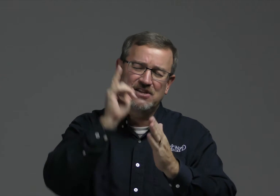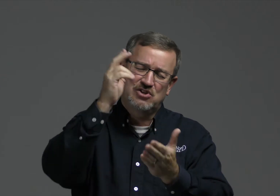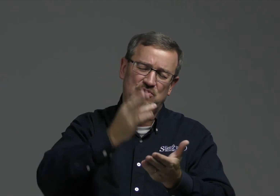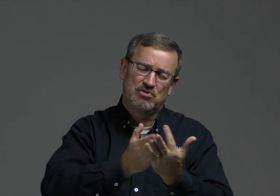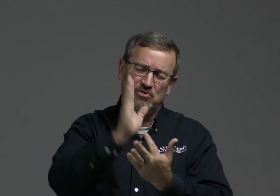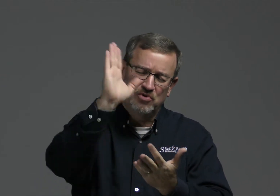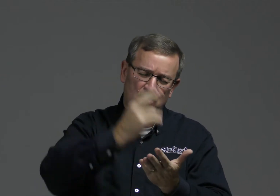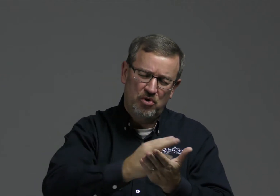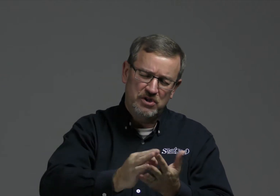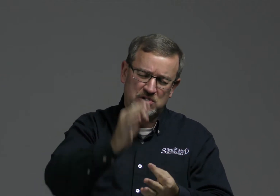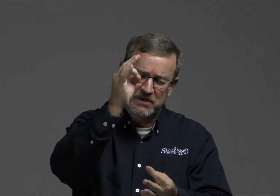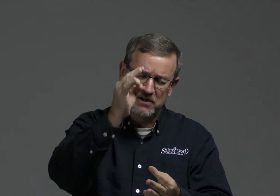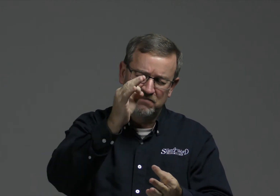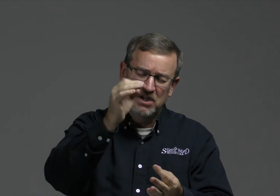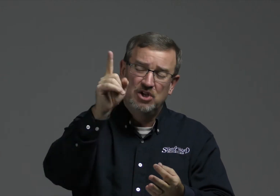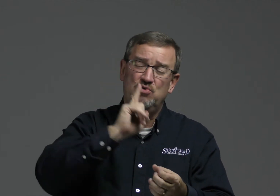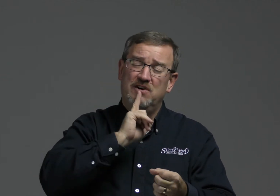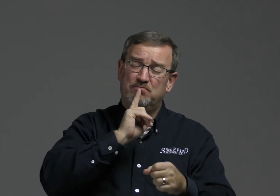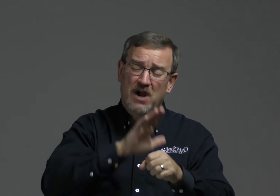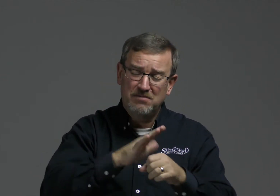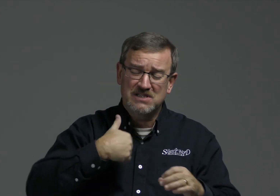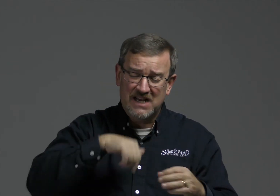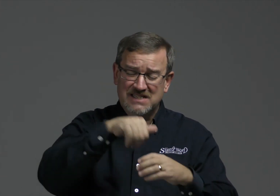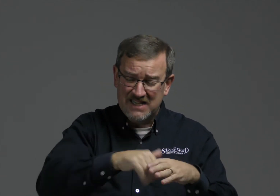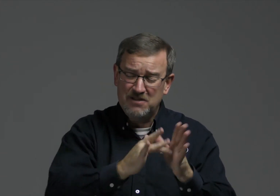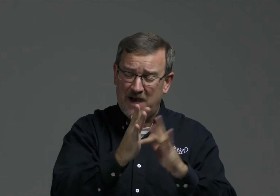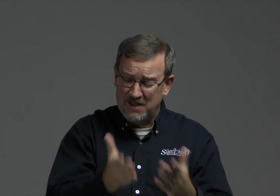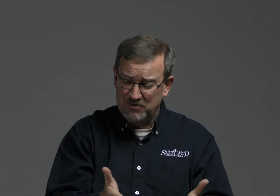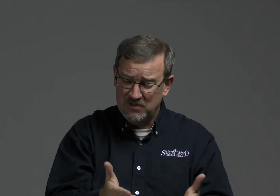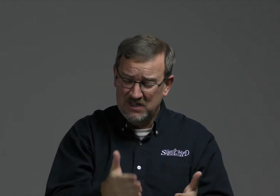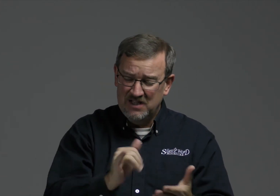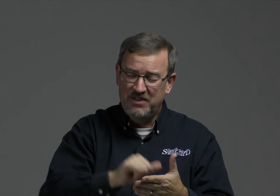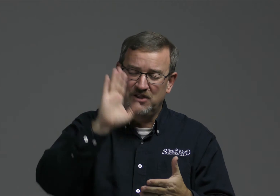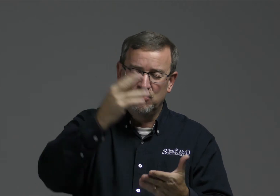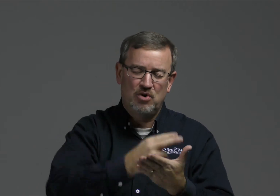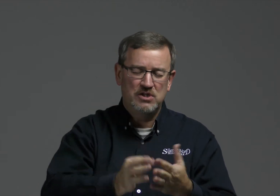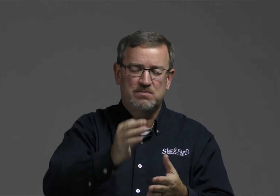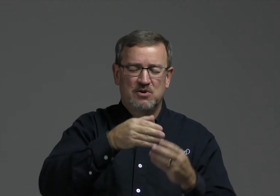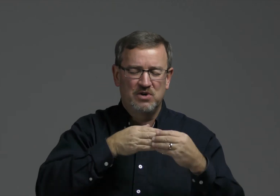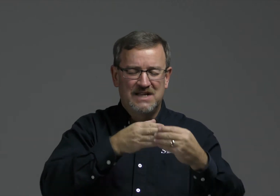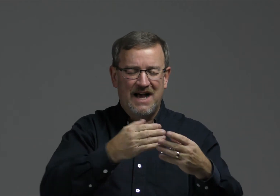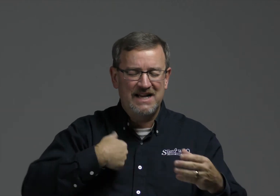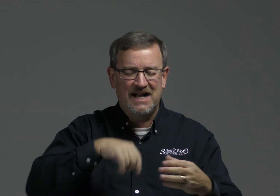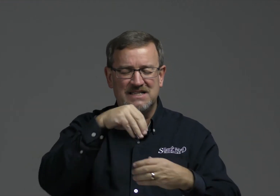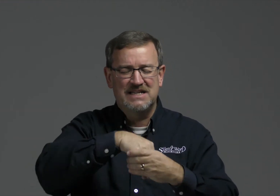ask you through your Holy Spirit. You have promised us in the Bible that your Holy Spirit would guide us